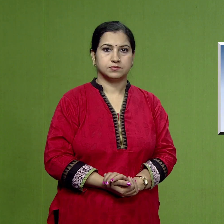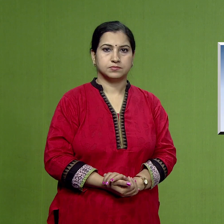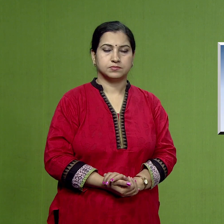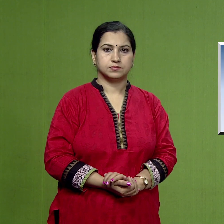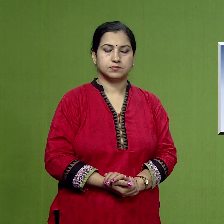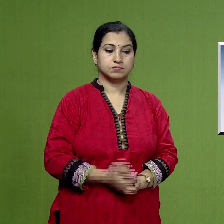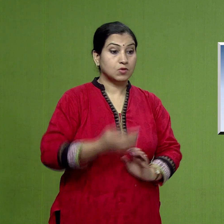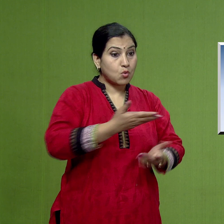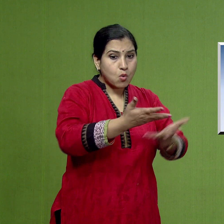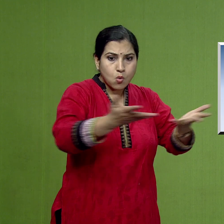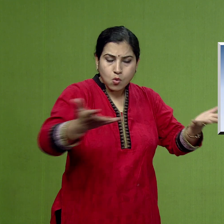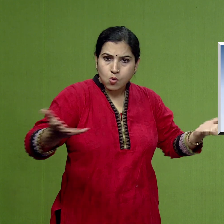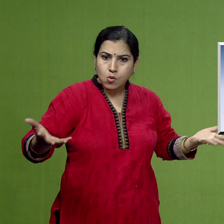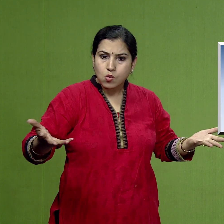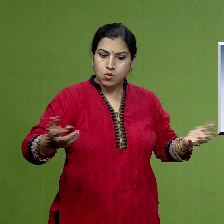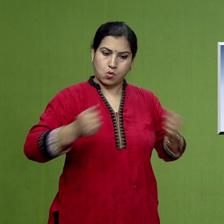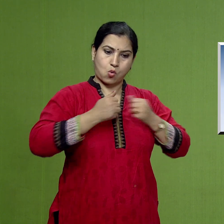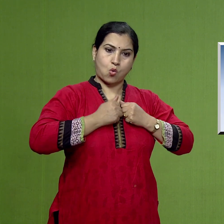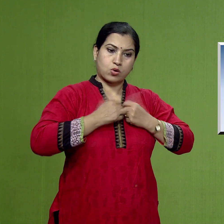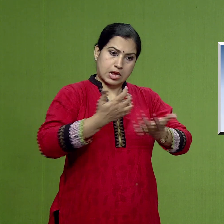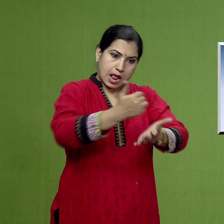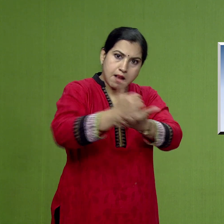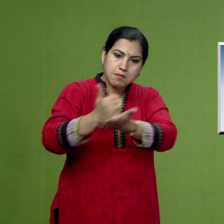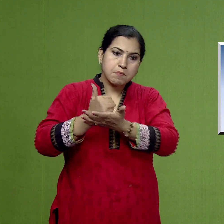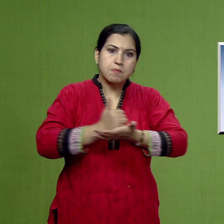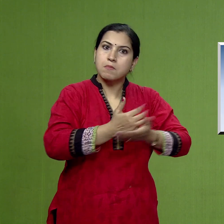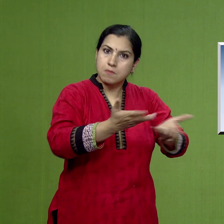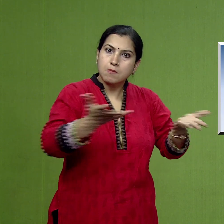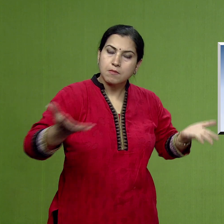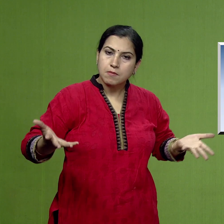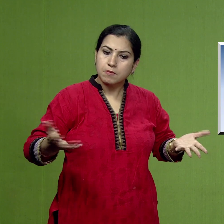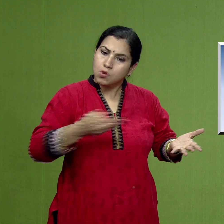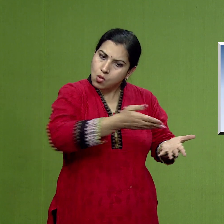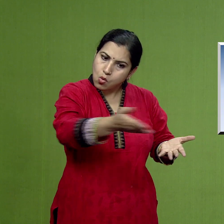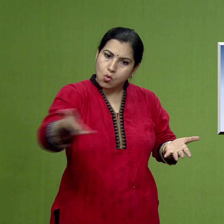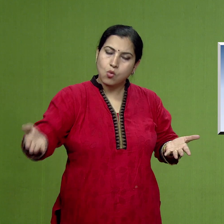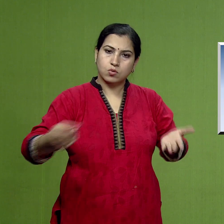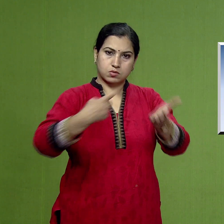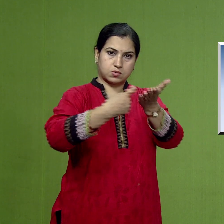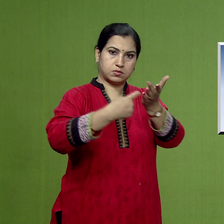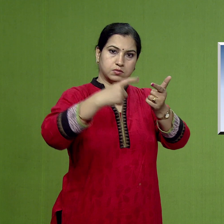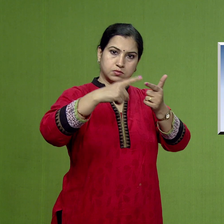All these are our resources as they are useful to us.